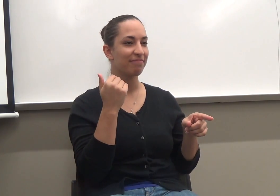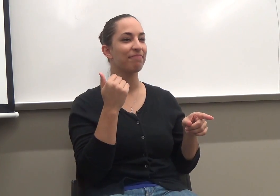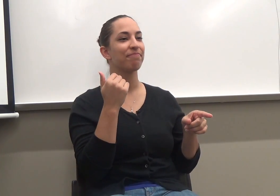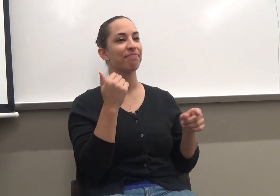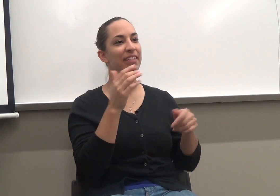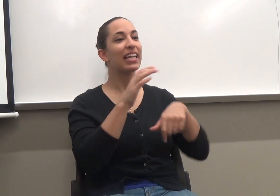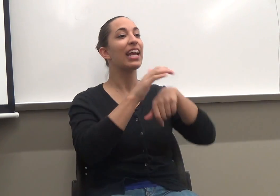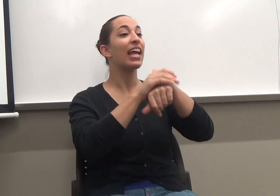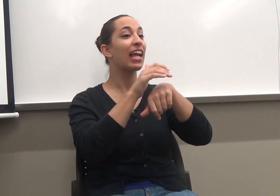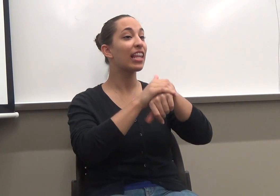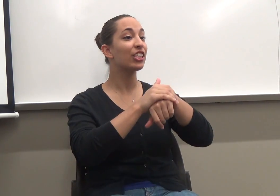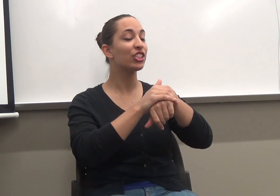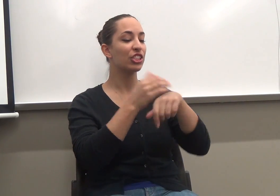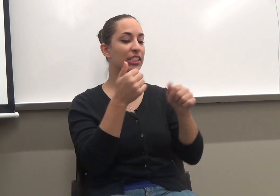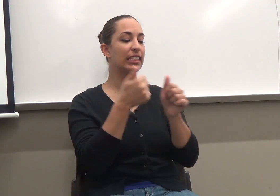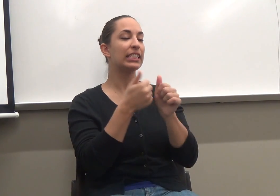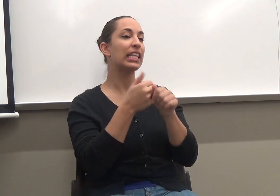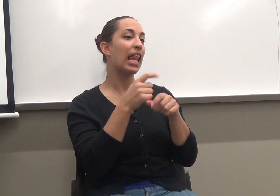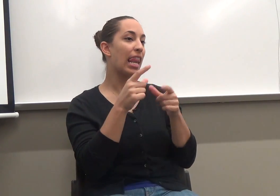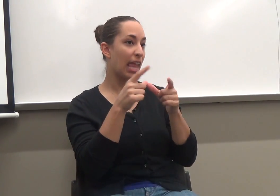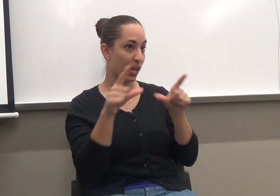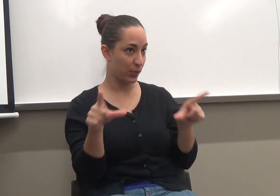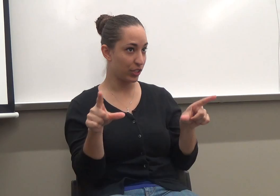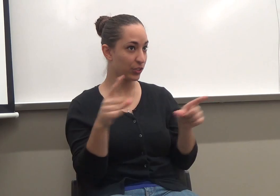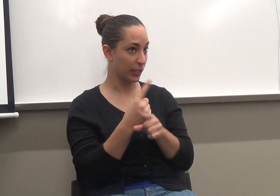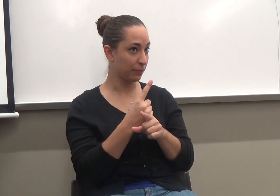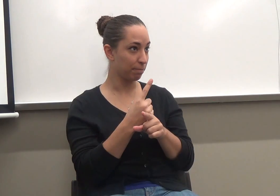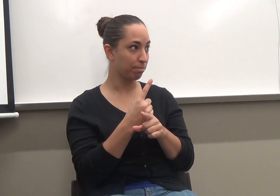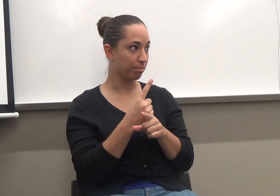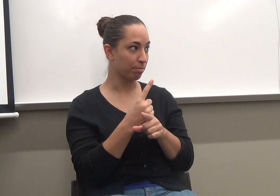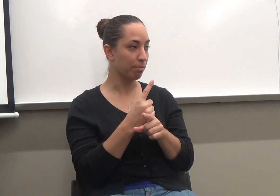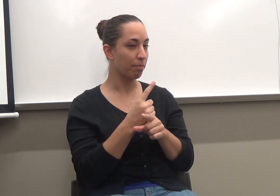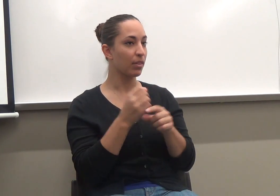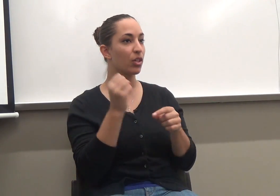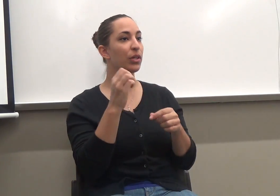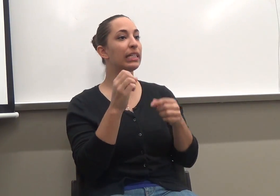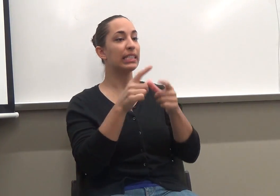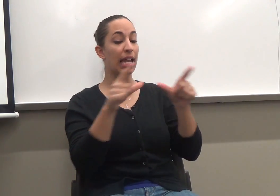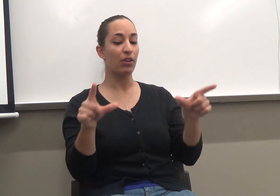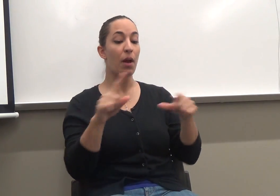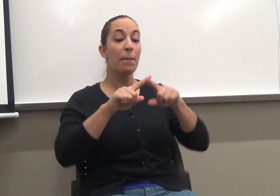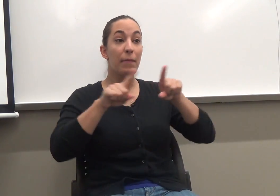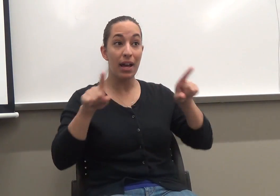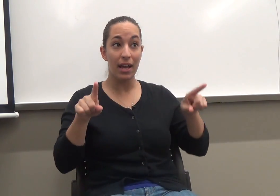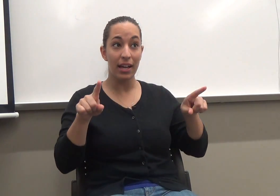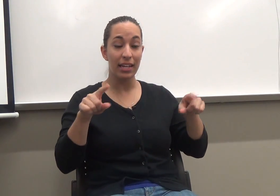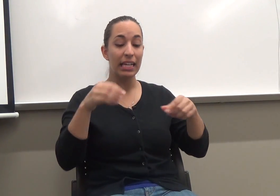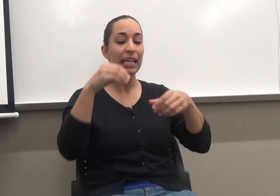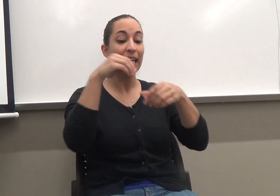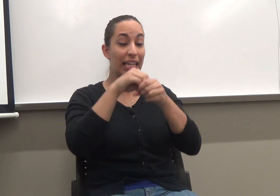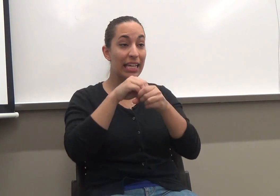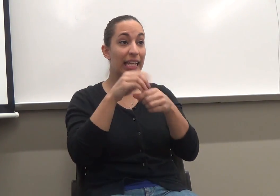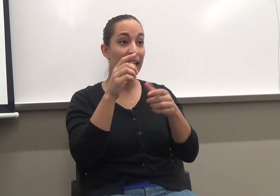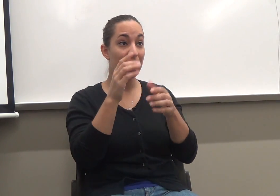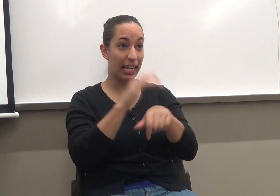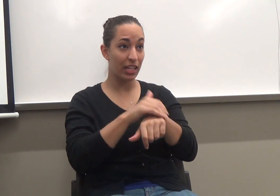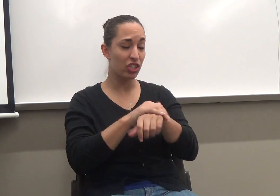English is a language, okay? But within English, as within other languages, there are